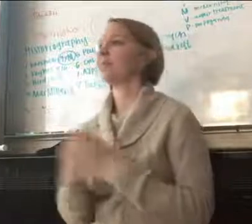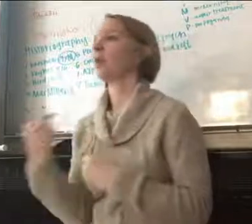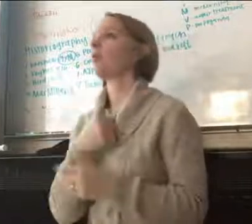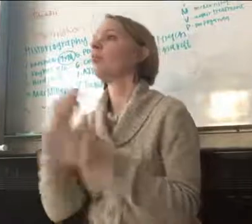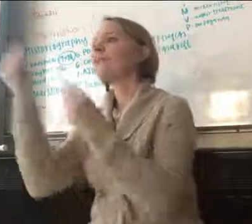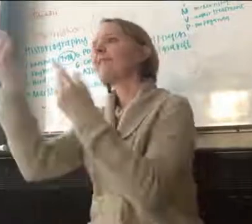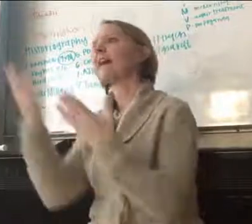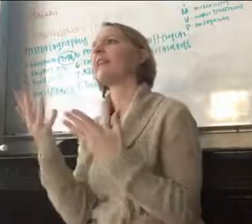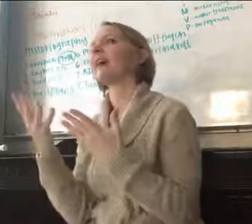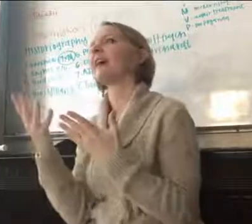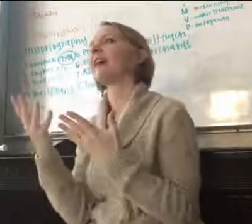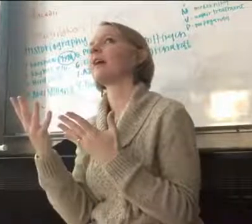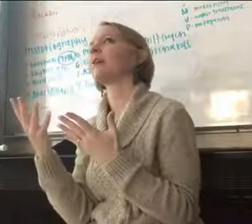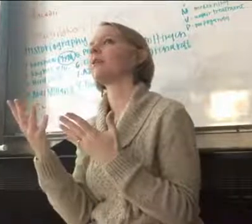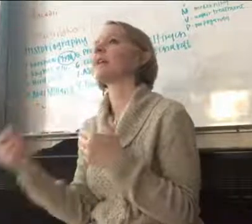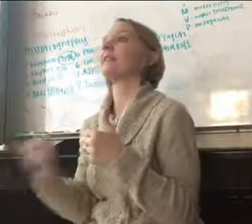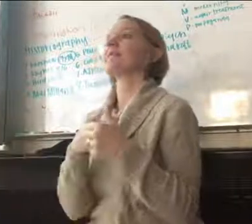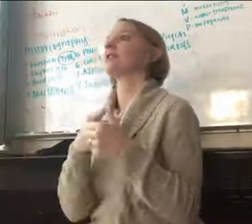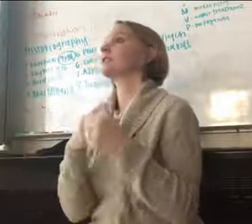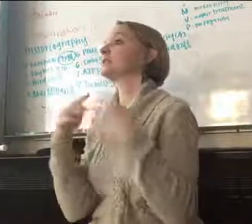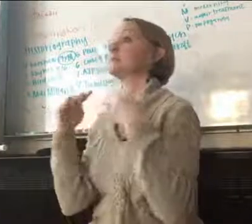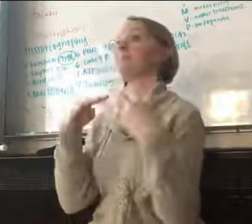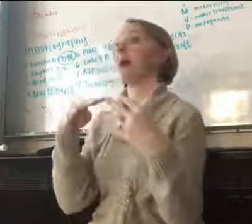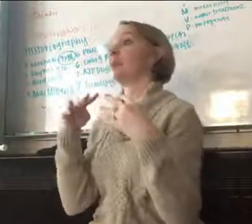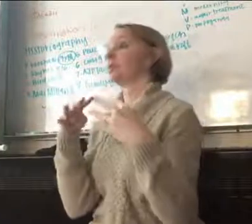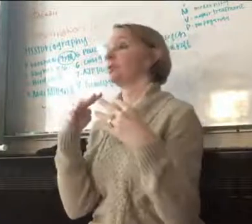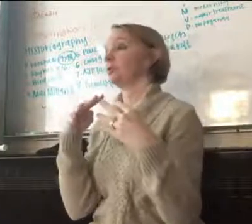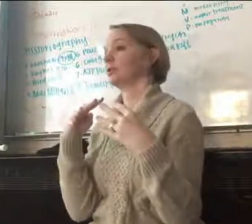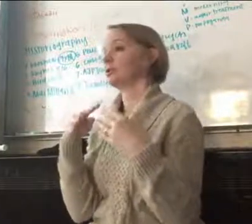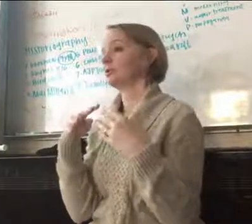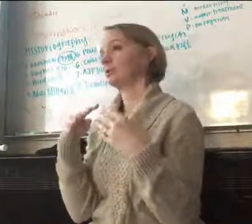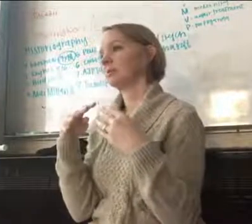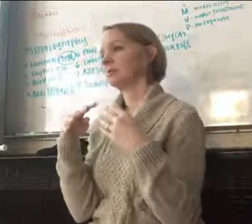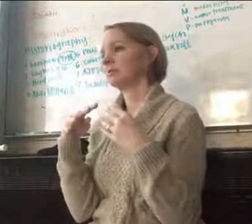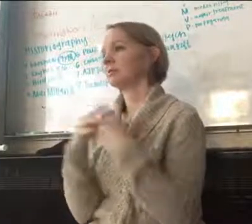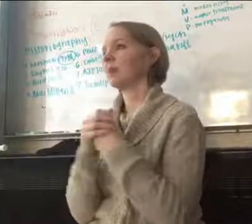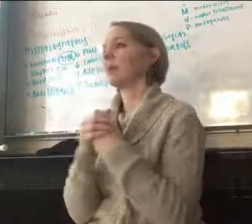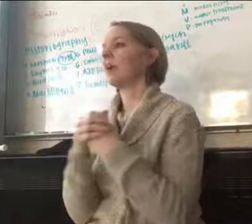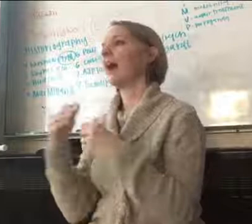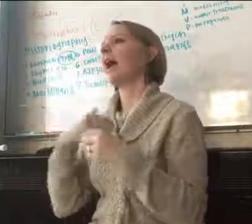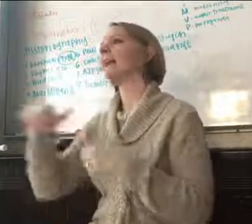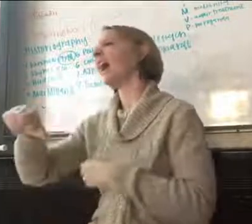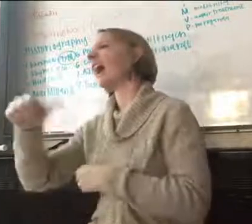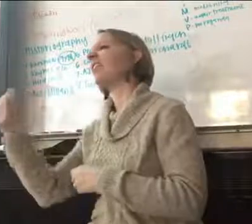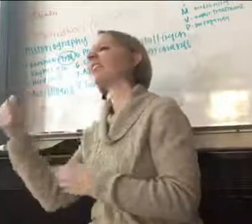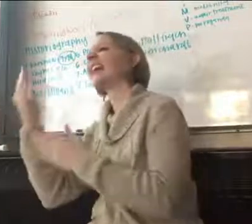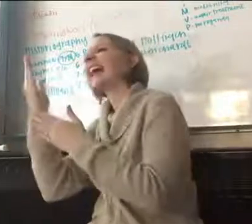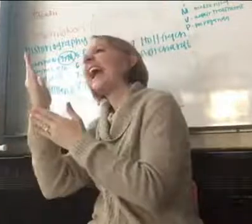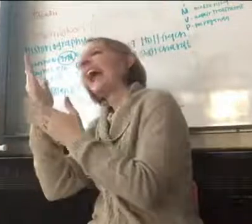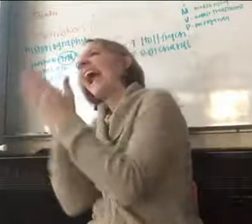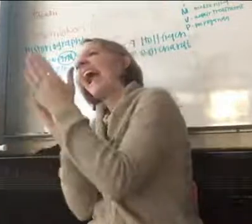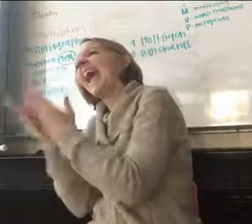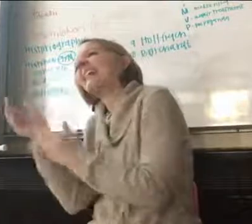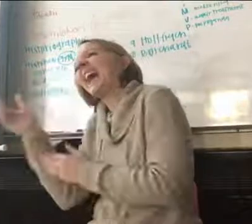this out in the very first battles of the war. There were other handhelds, not really machine